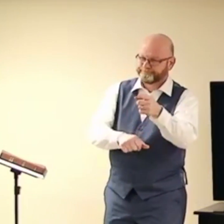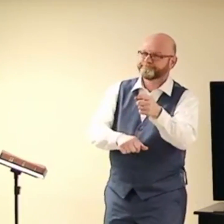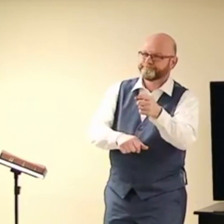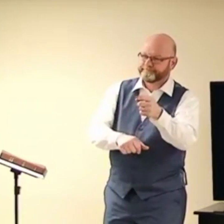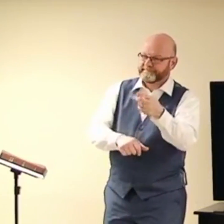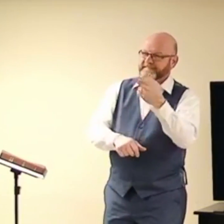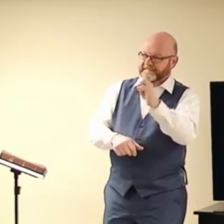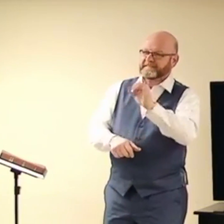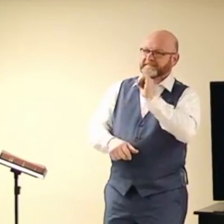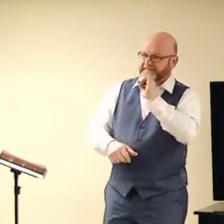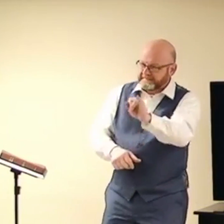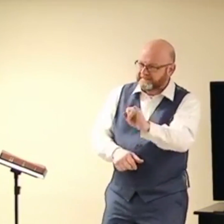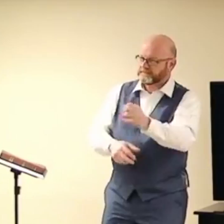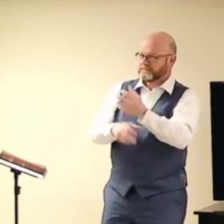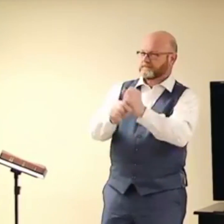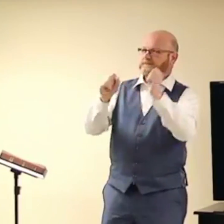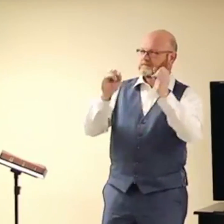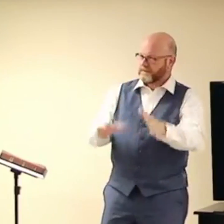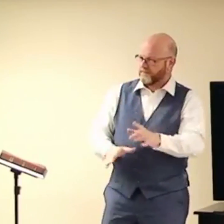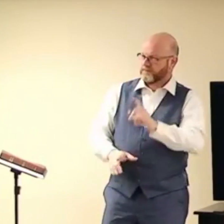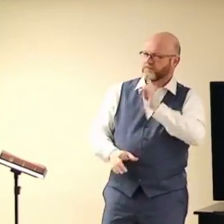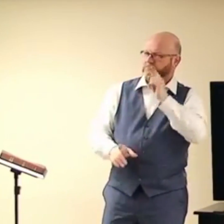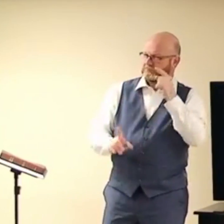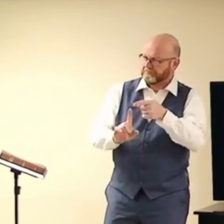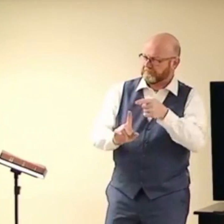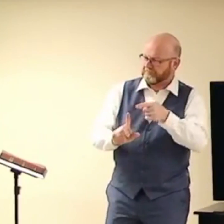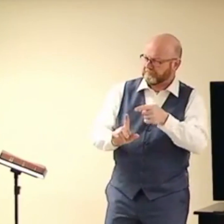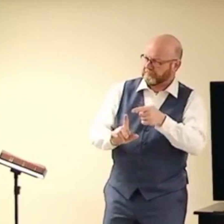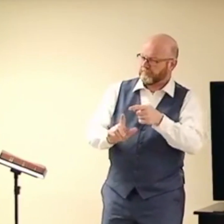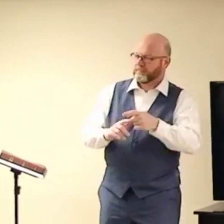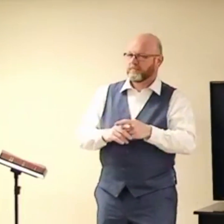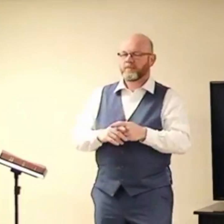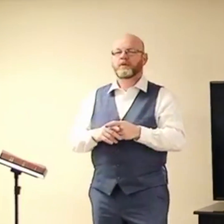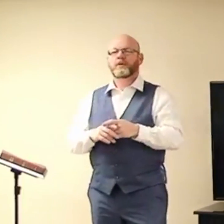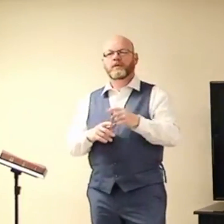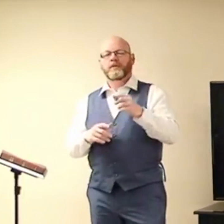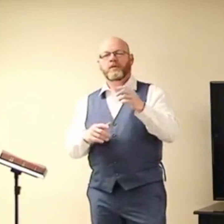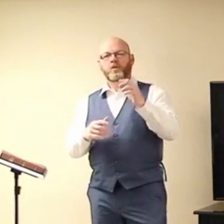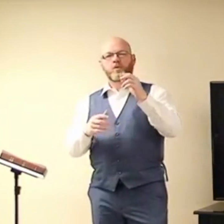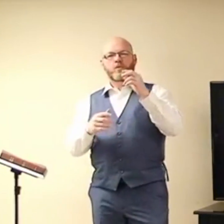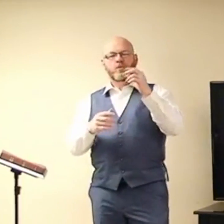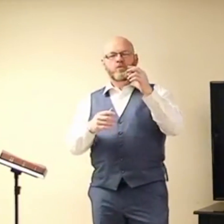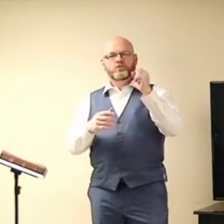understand through his actions who he was.